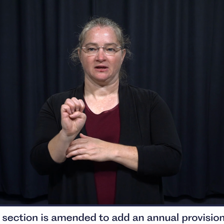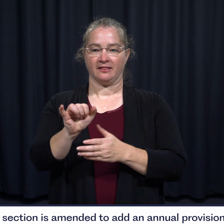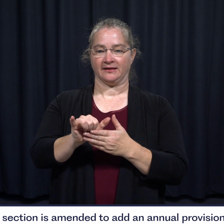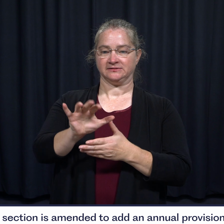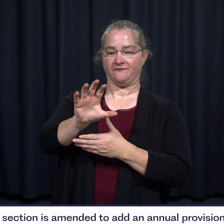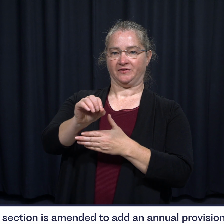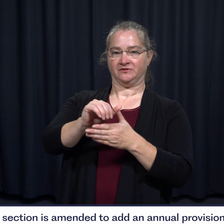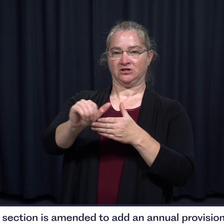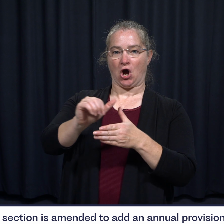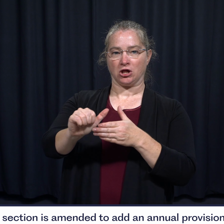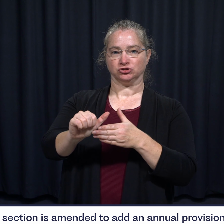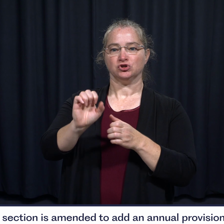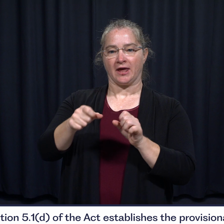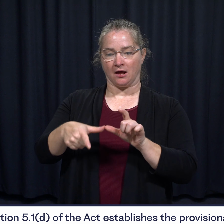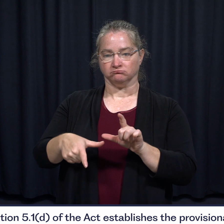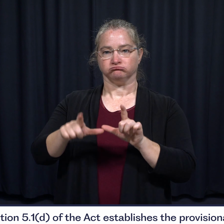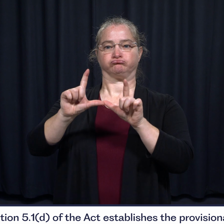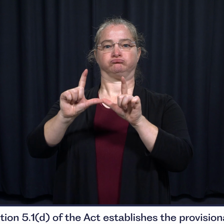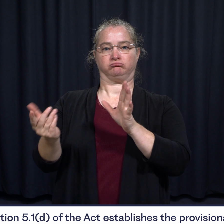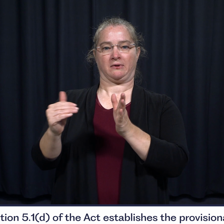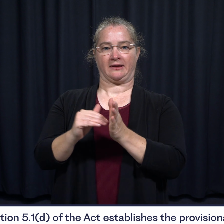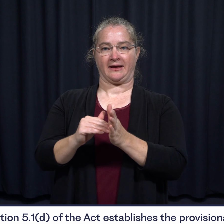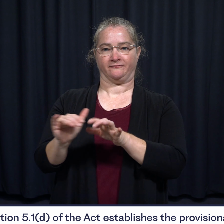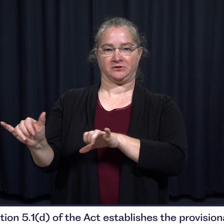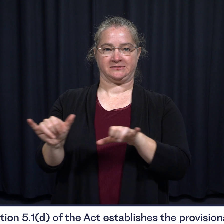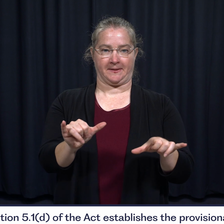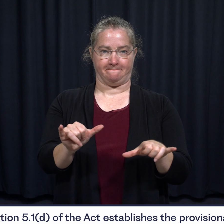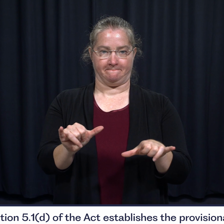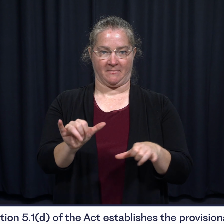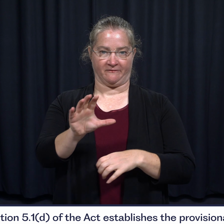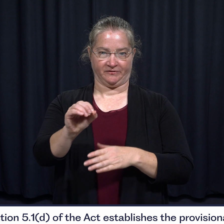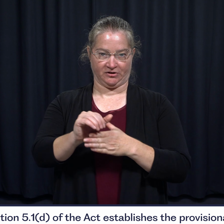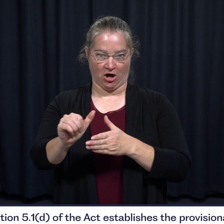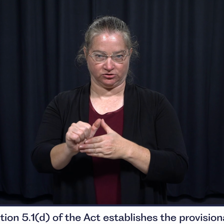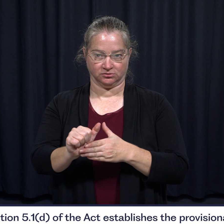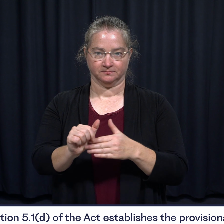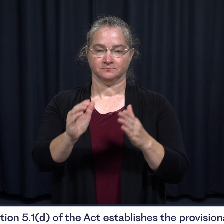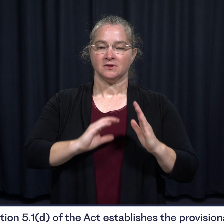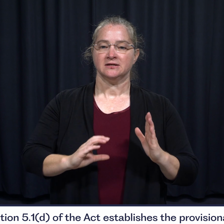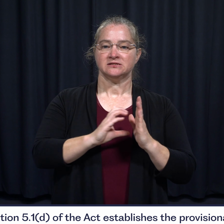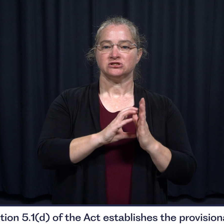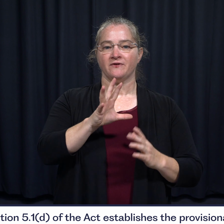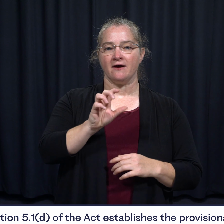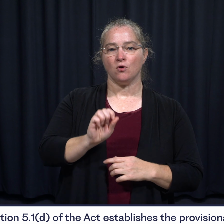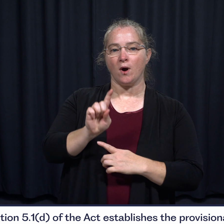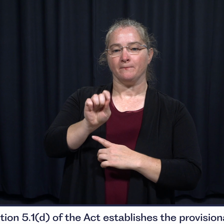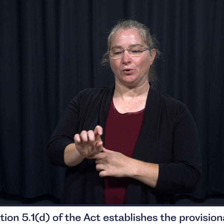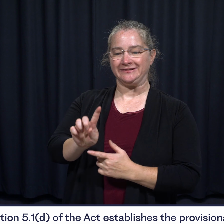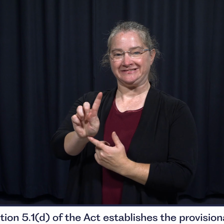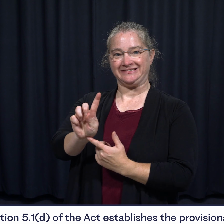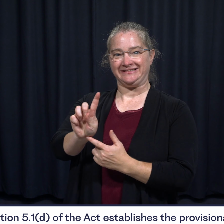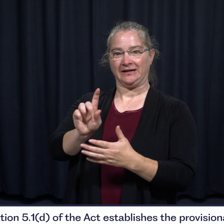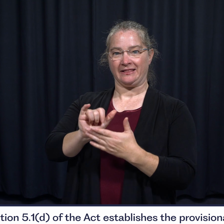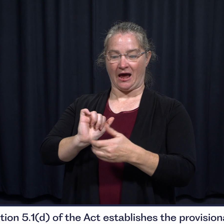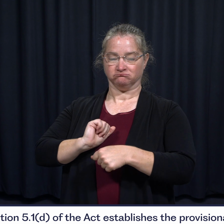the same amount. Section 5.1D of the Act establishes the provisional registration